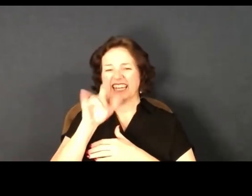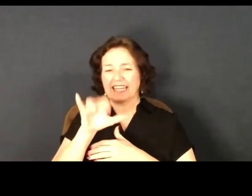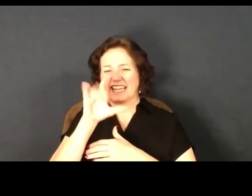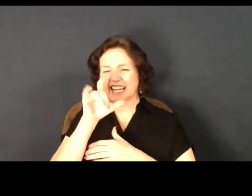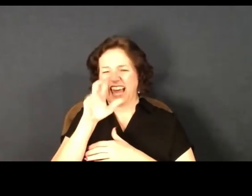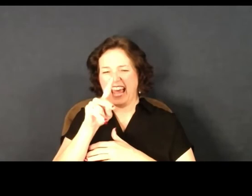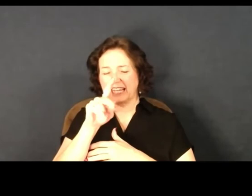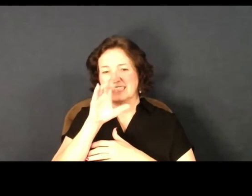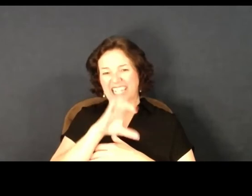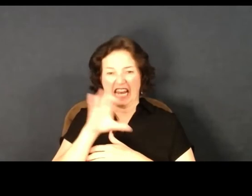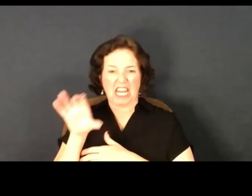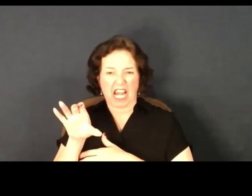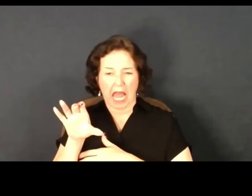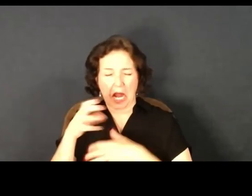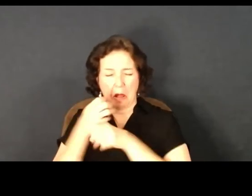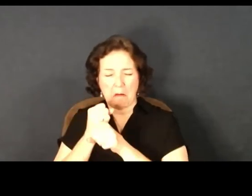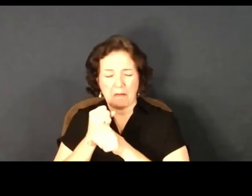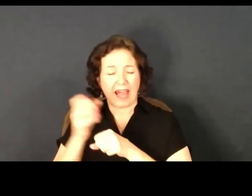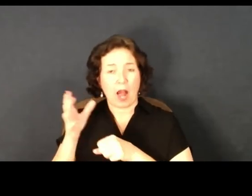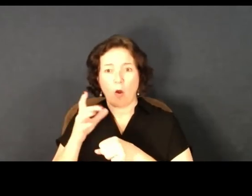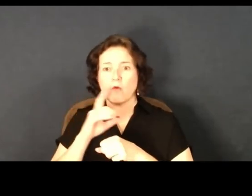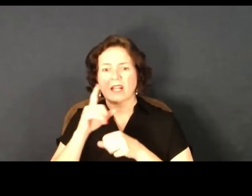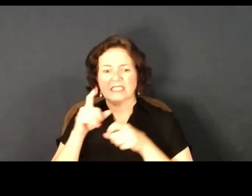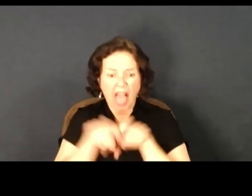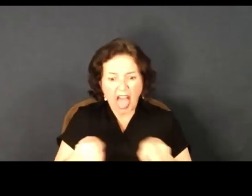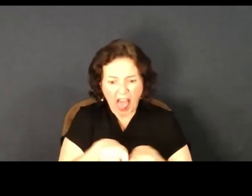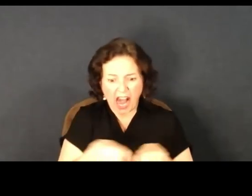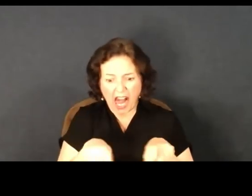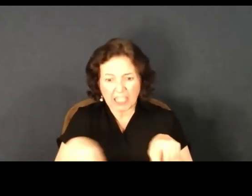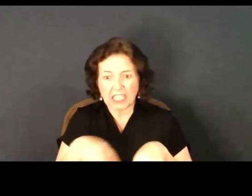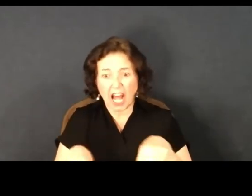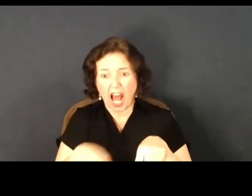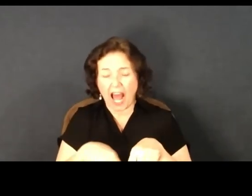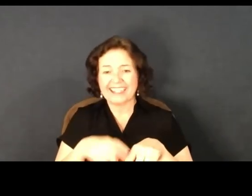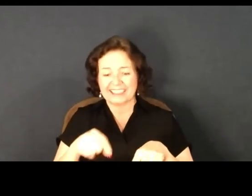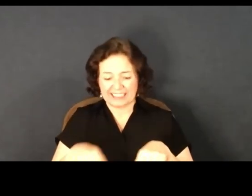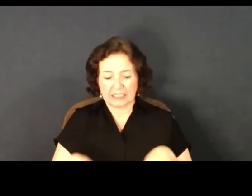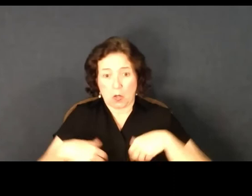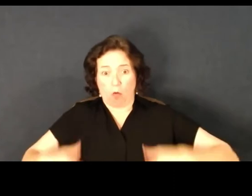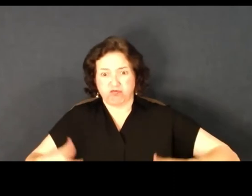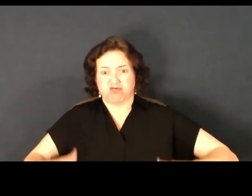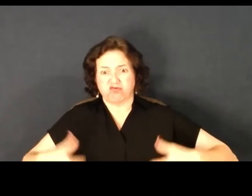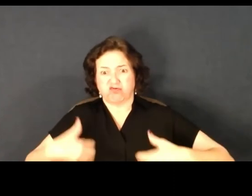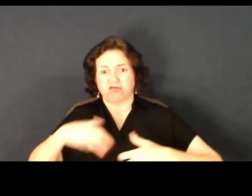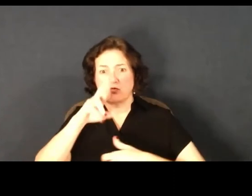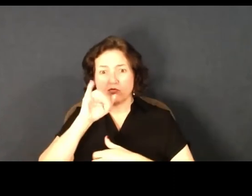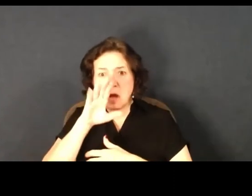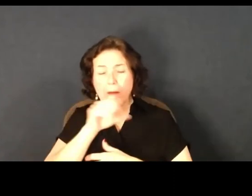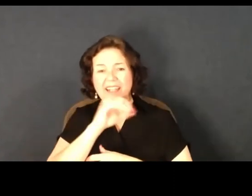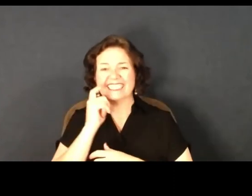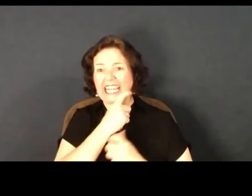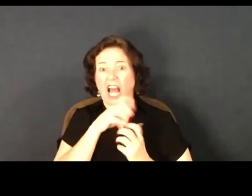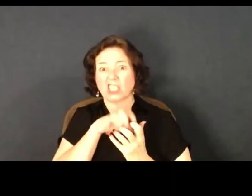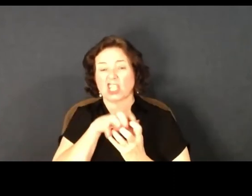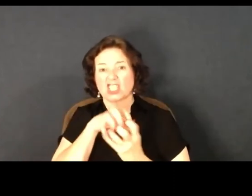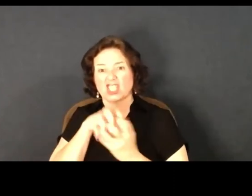And his knees started knocking, and his ribs started rattling, and his teeth started chattering away.